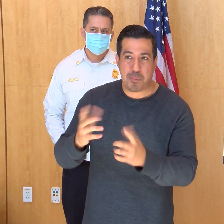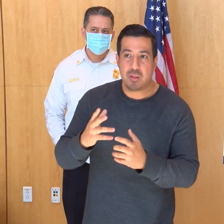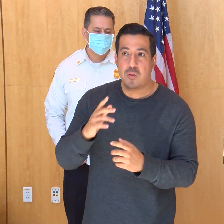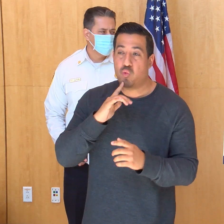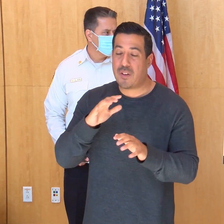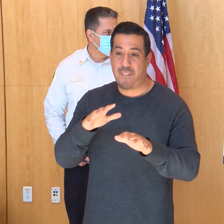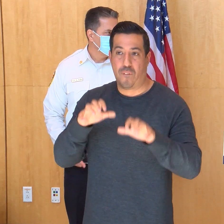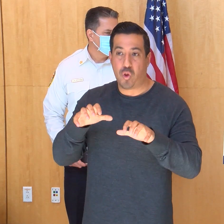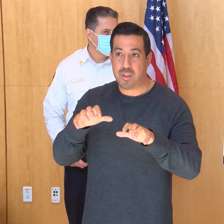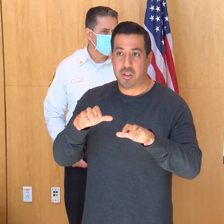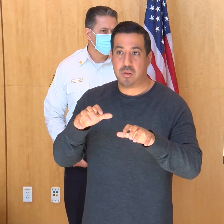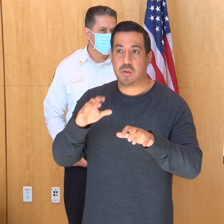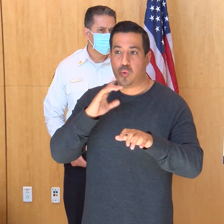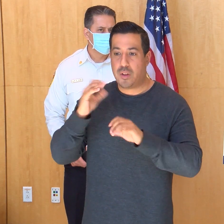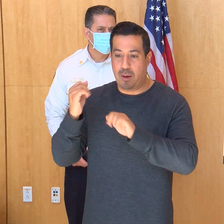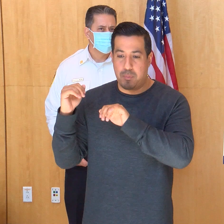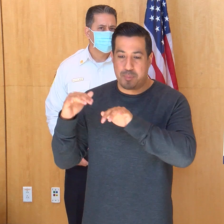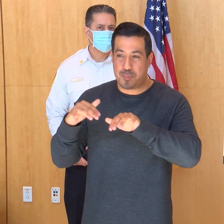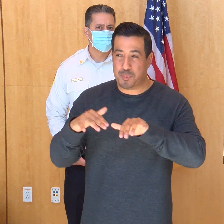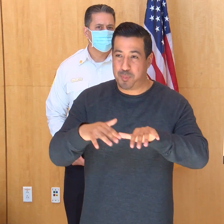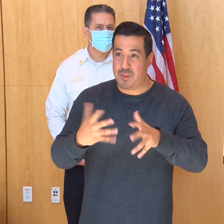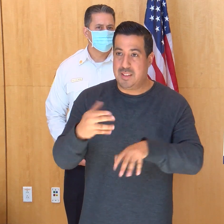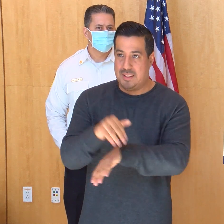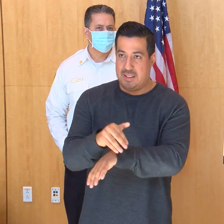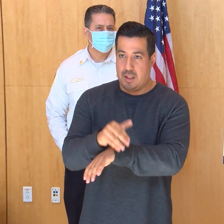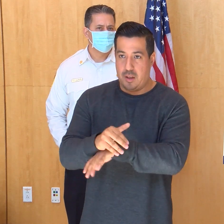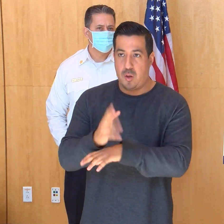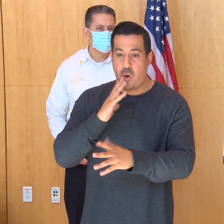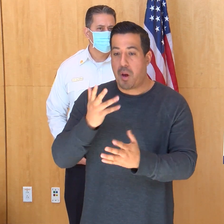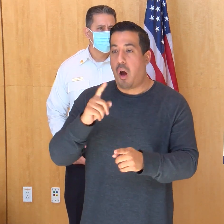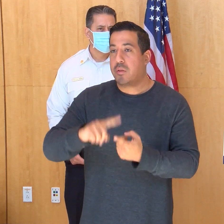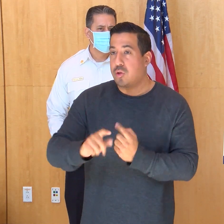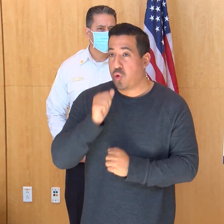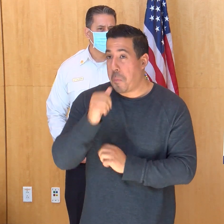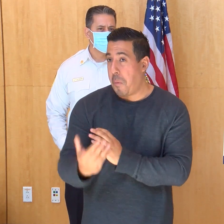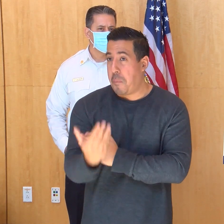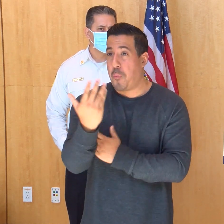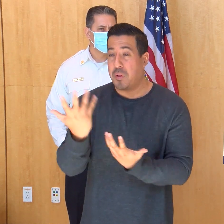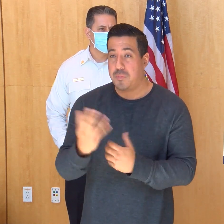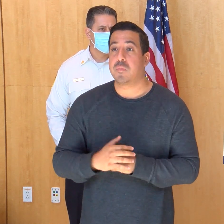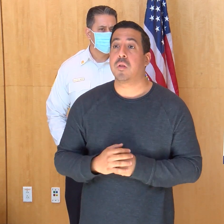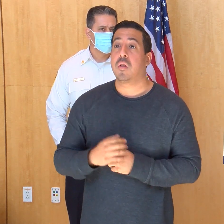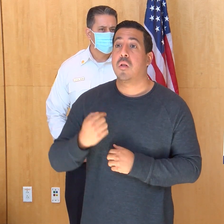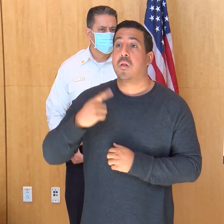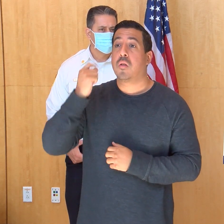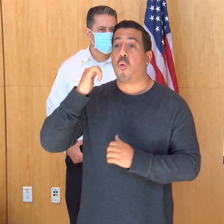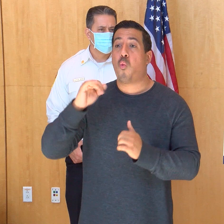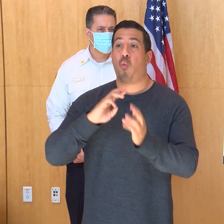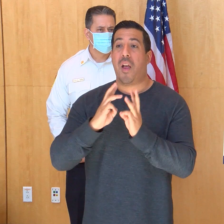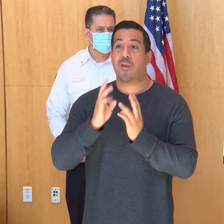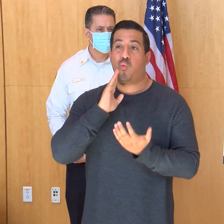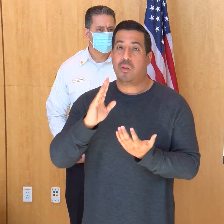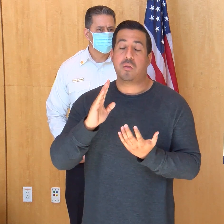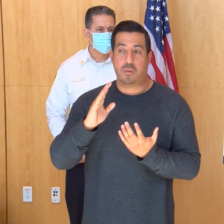freezing precipitation to come into the area tonight, lasting over to tomorrow morning. The weather is going to be